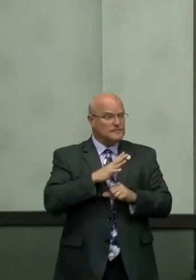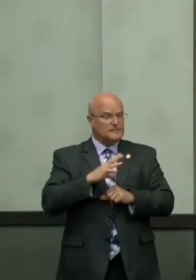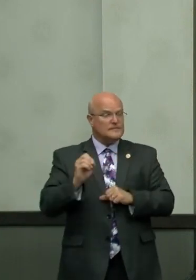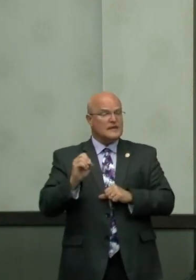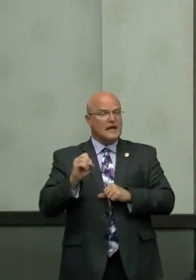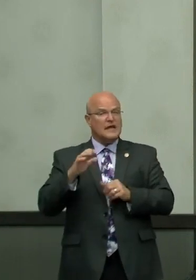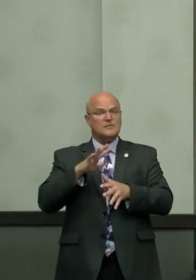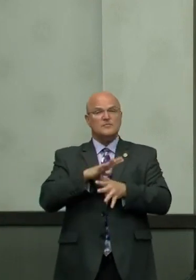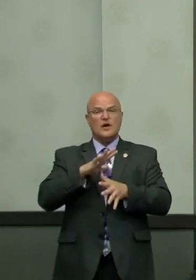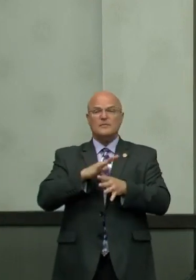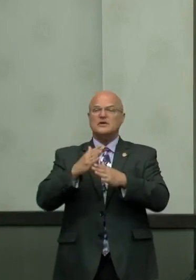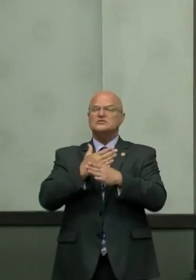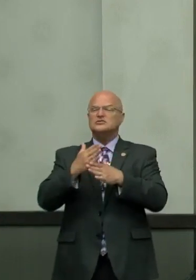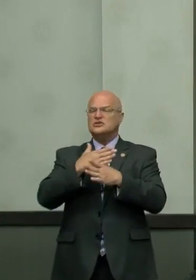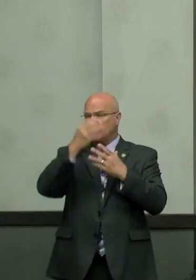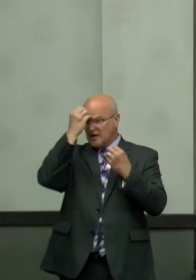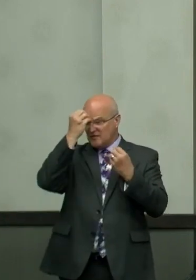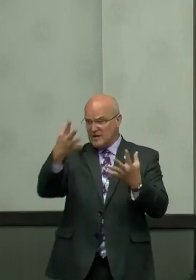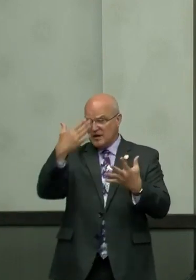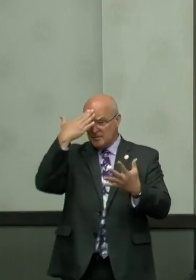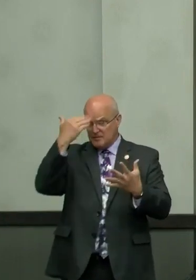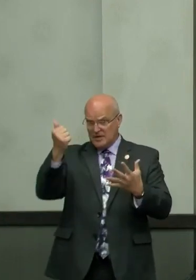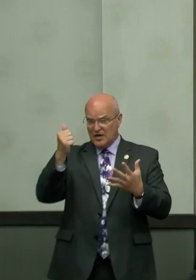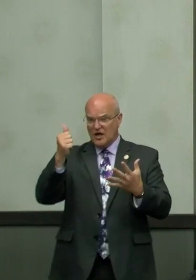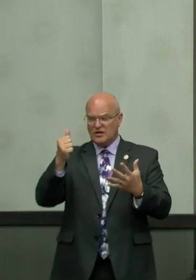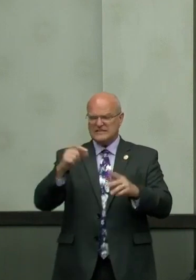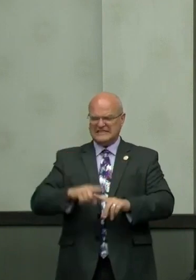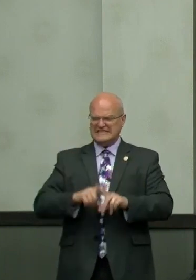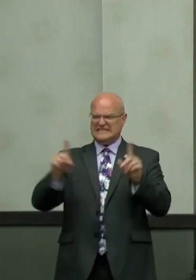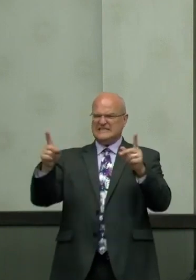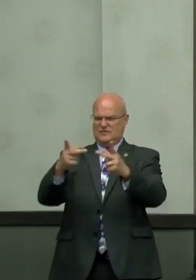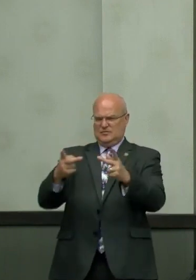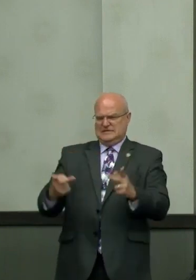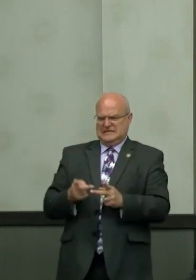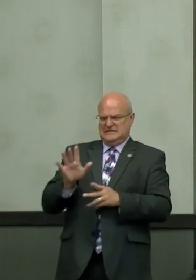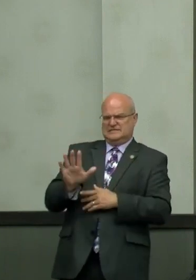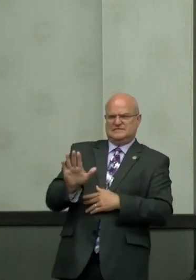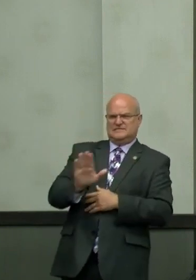it's primarily sharing information because everybody's in a different position.